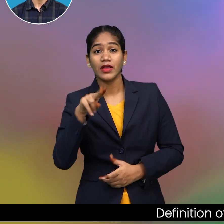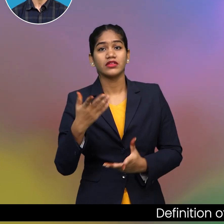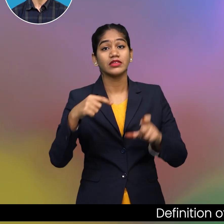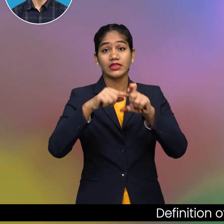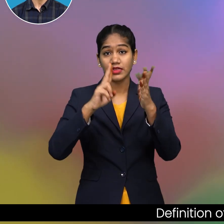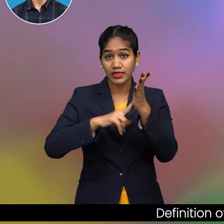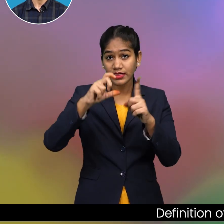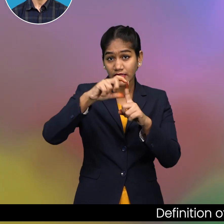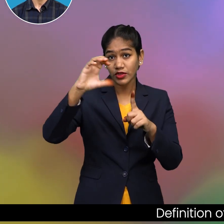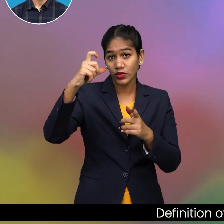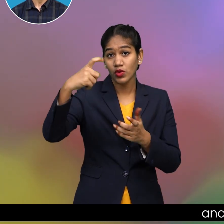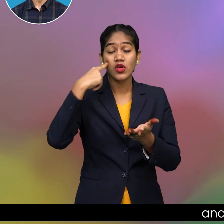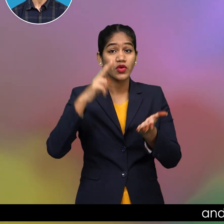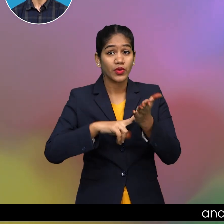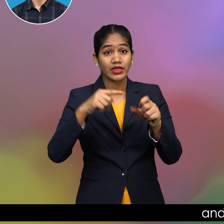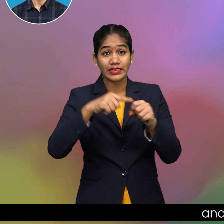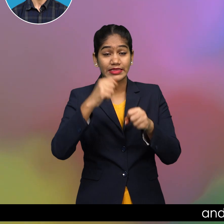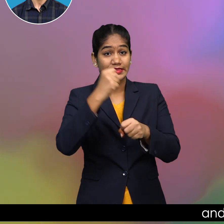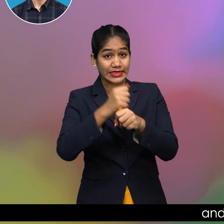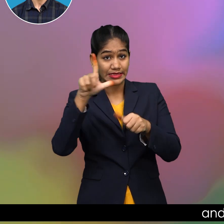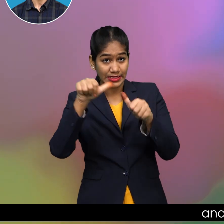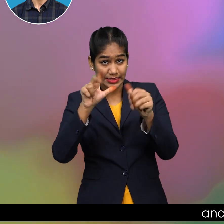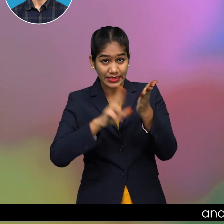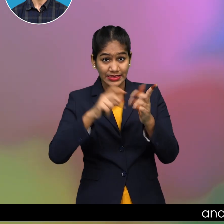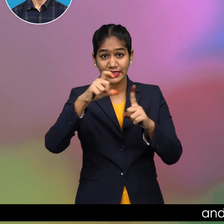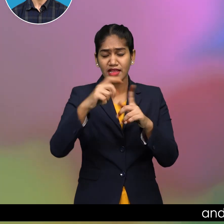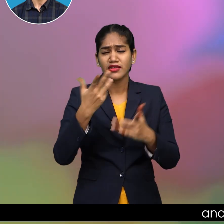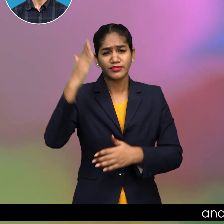of endocrine gland and hormone,